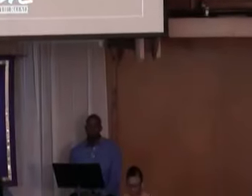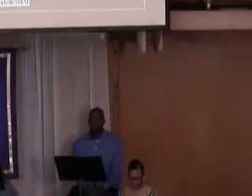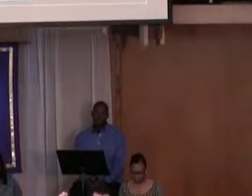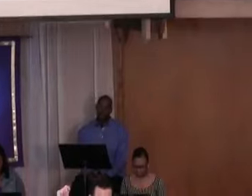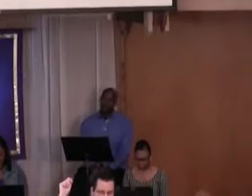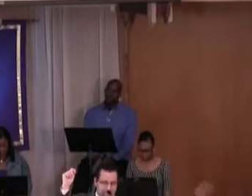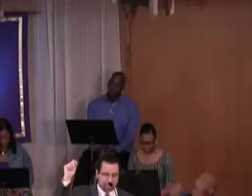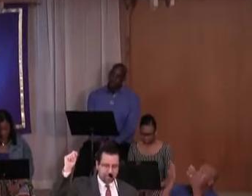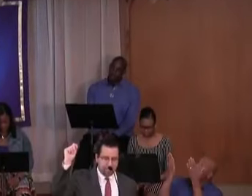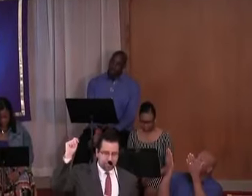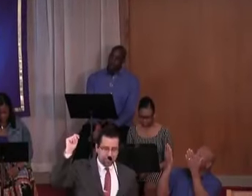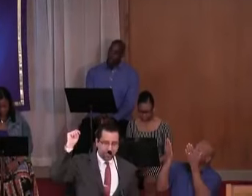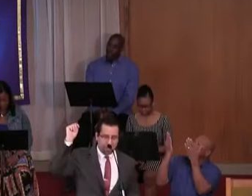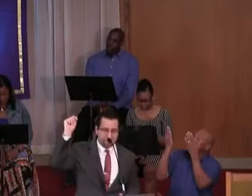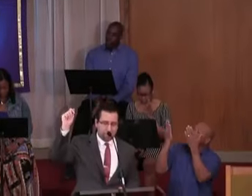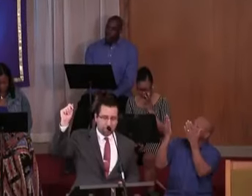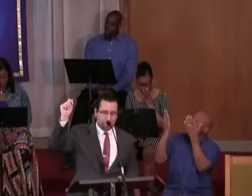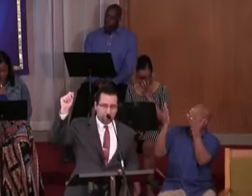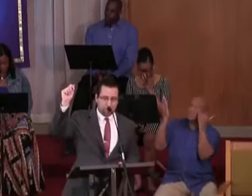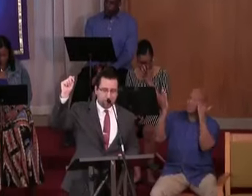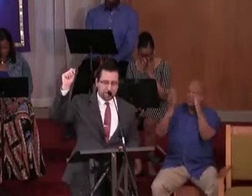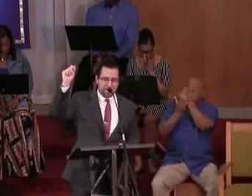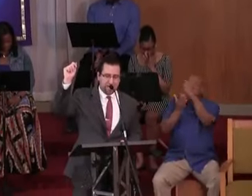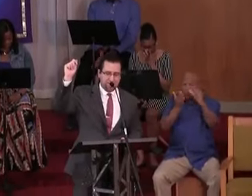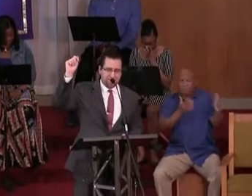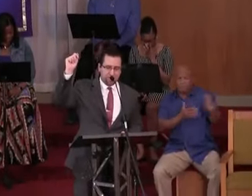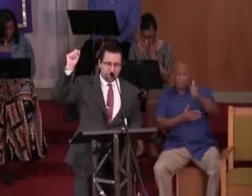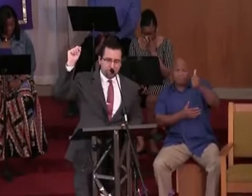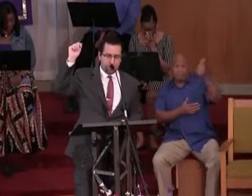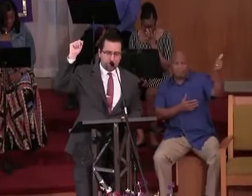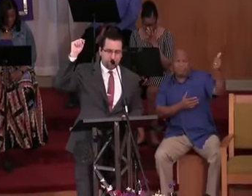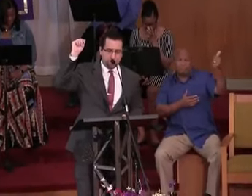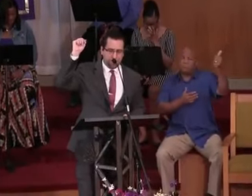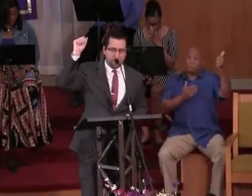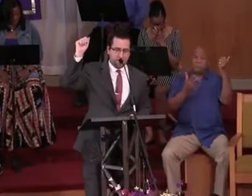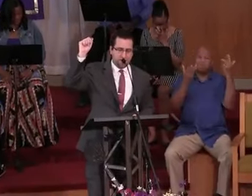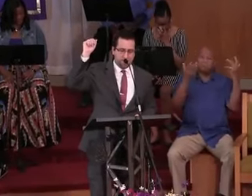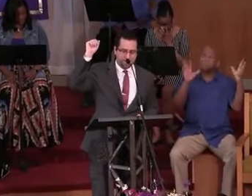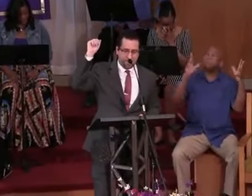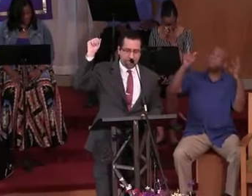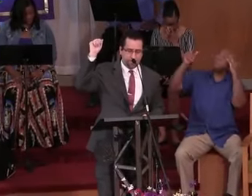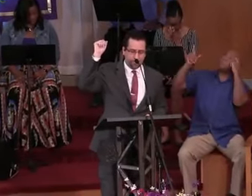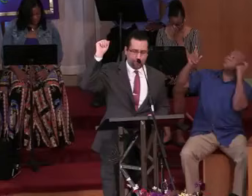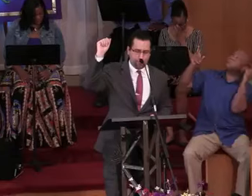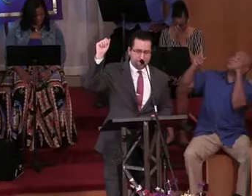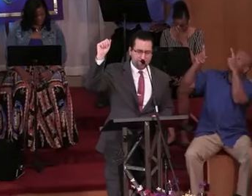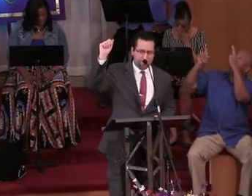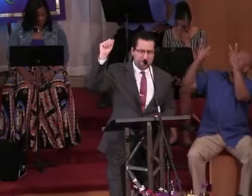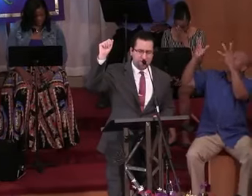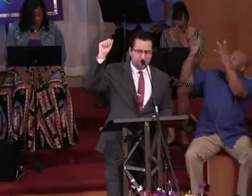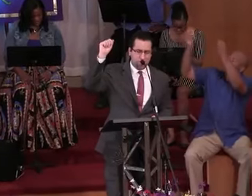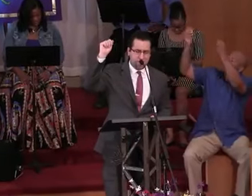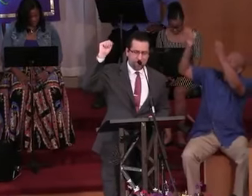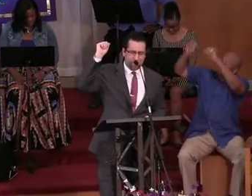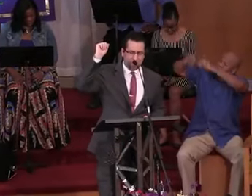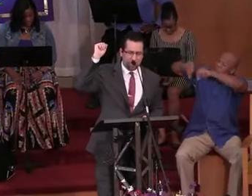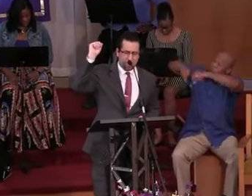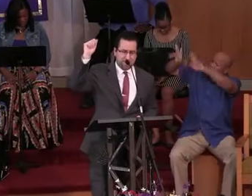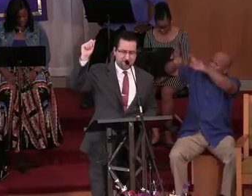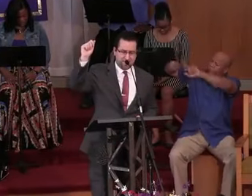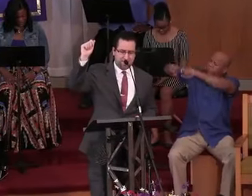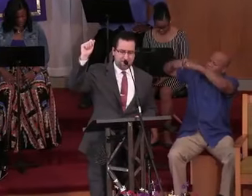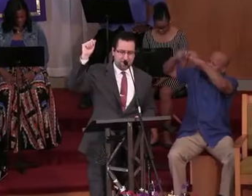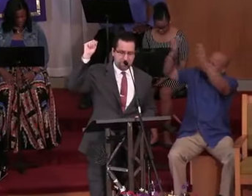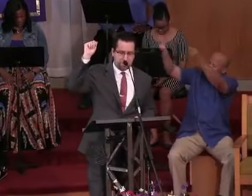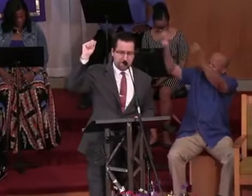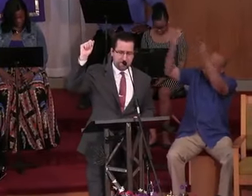the offerings. And we consecrate it, recognizing that you've already provided sovereignly for us. So we give you the